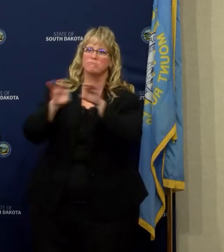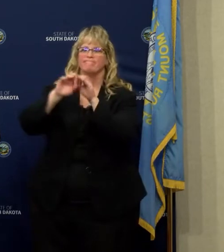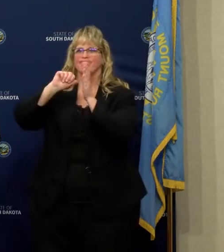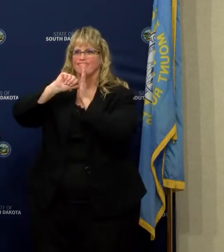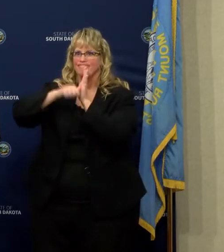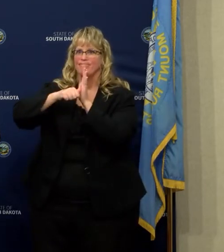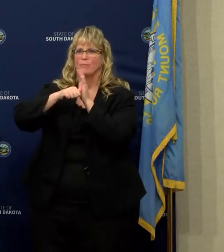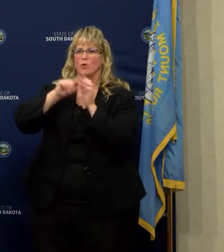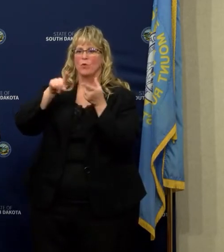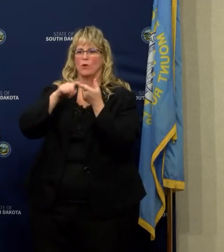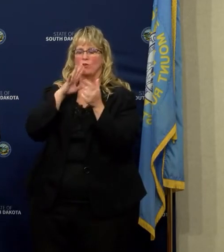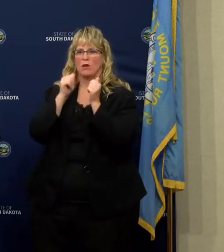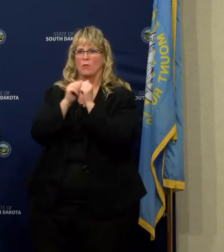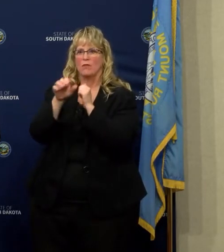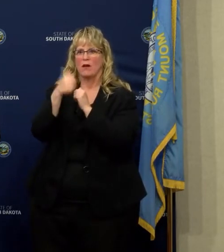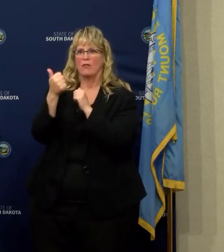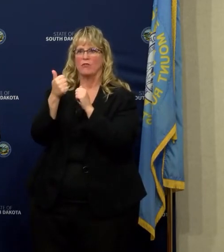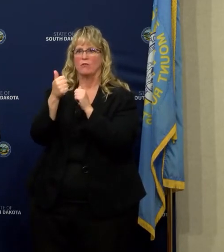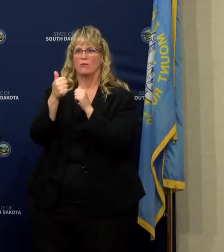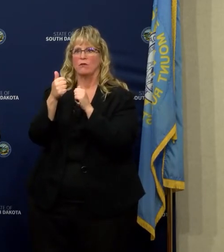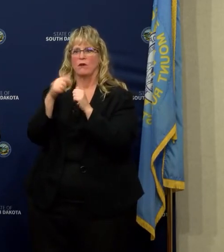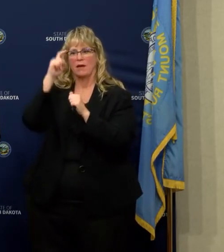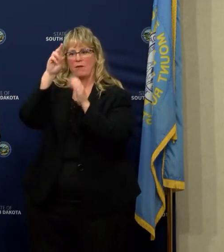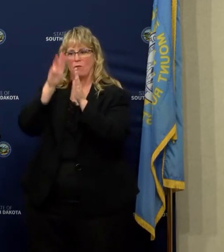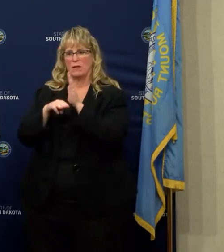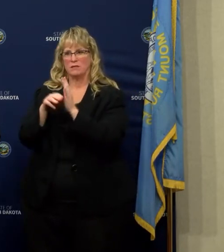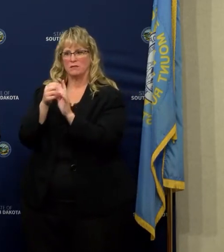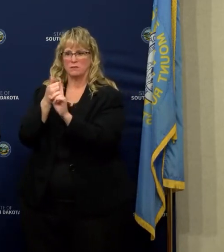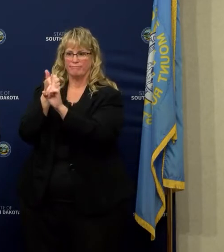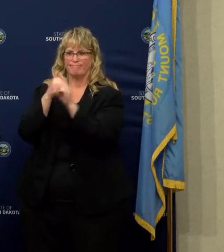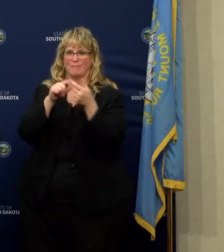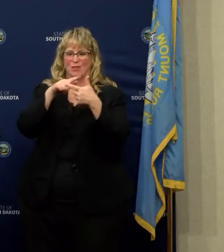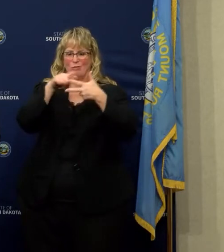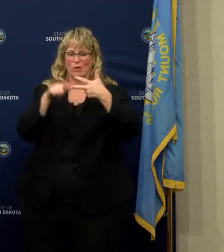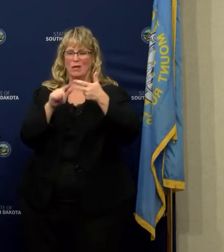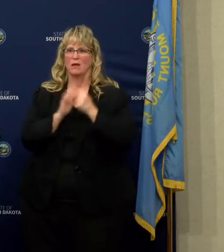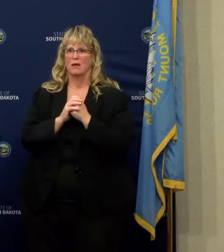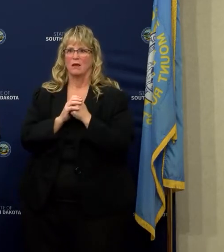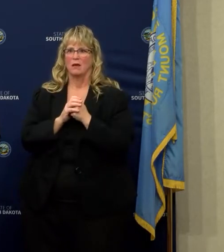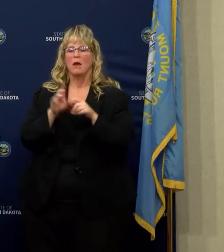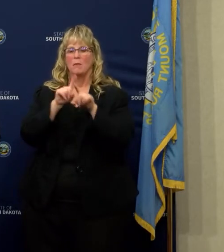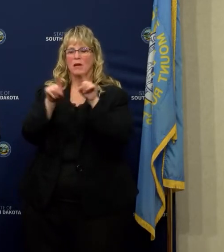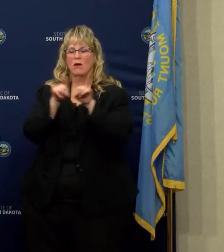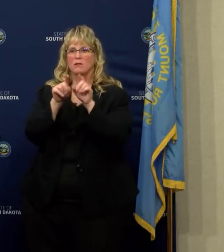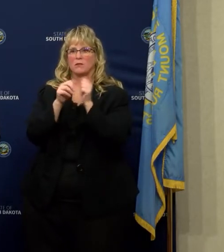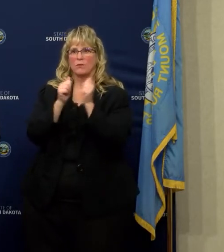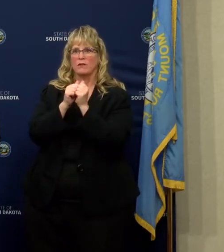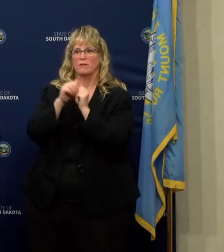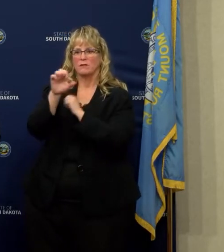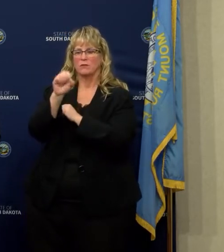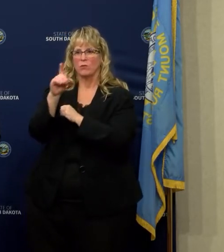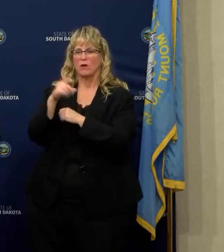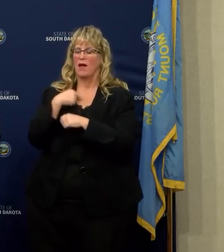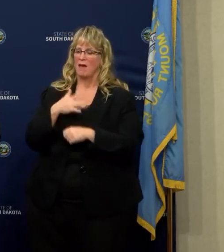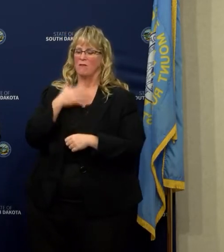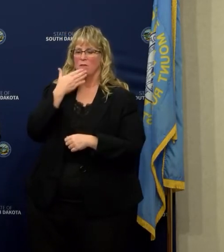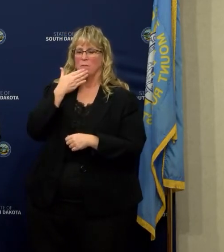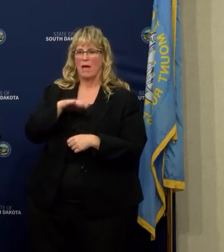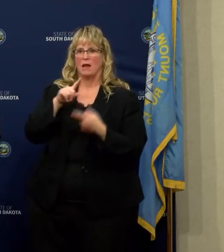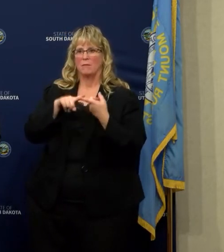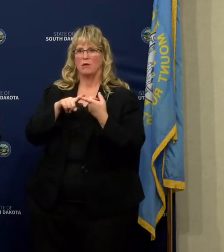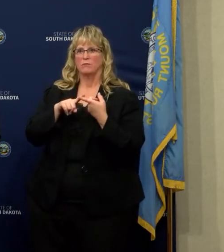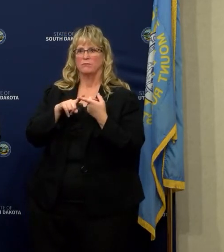you're talking to other governments, but also as a South Dakota citizen. I'm disheartened with the attacks on Governor Noem, and I felt